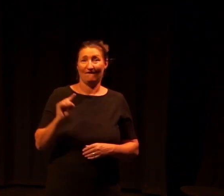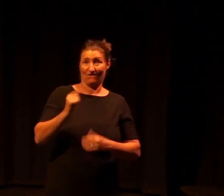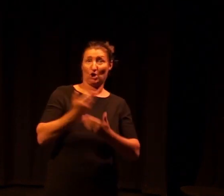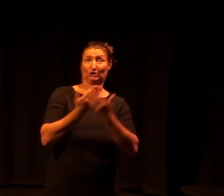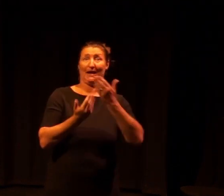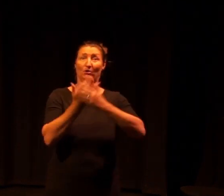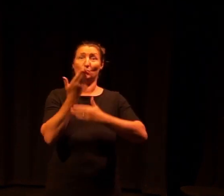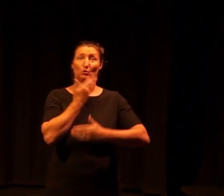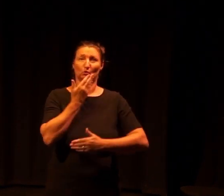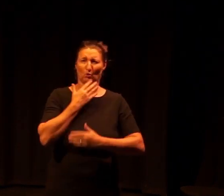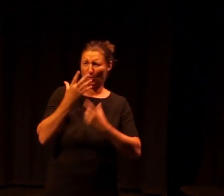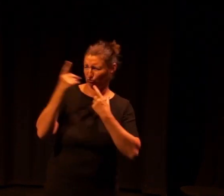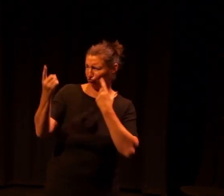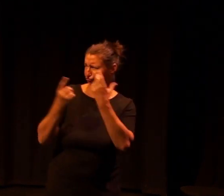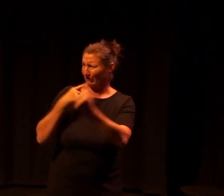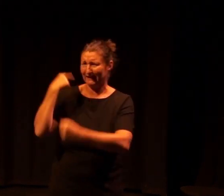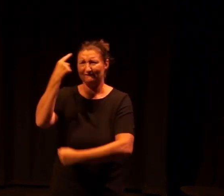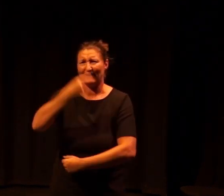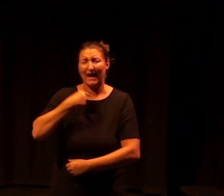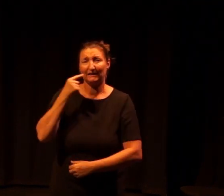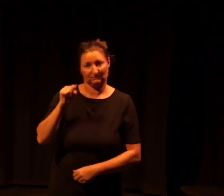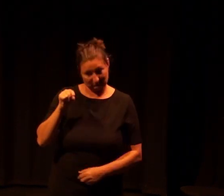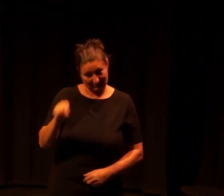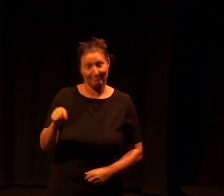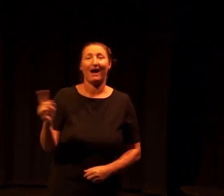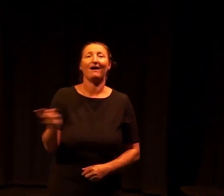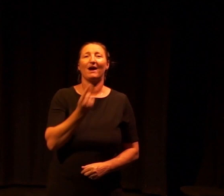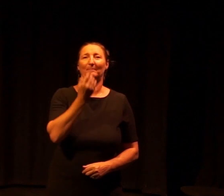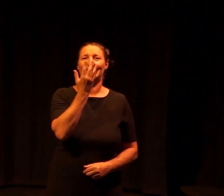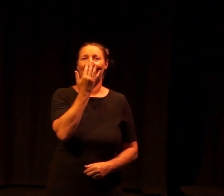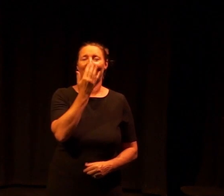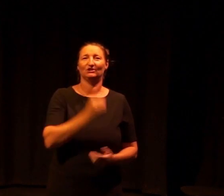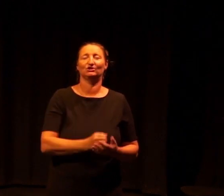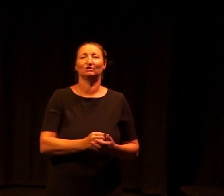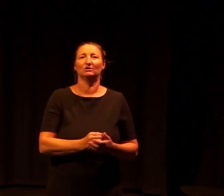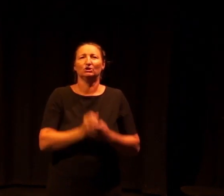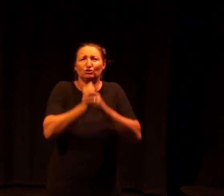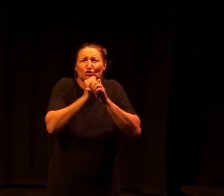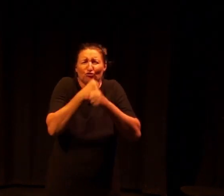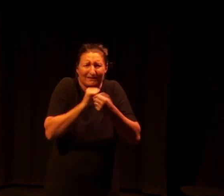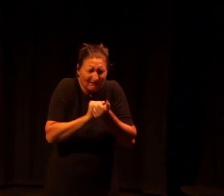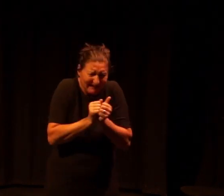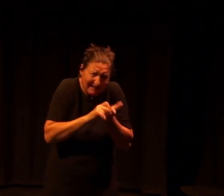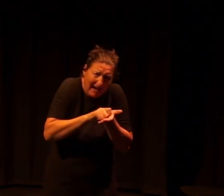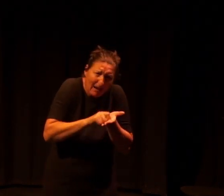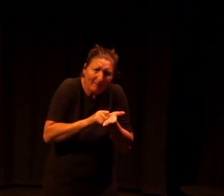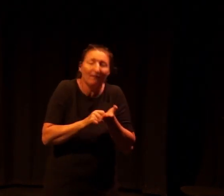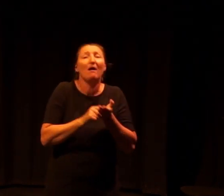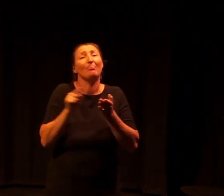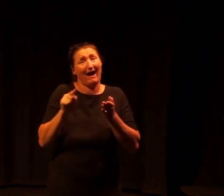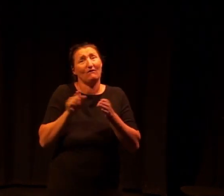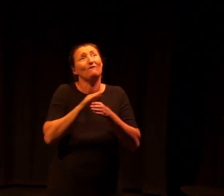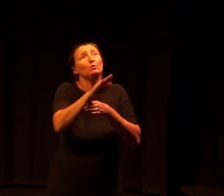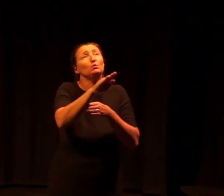at new school, so many strange new faces. That's coming of age. The stress of exams that will shape future